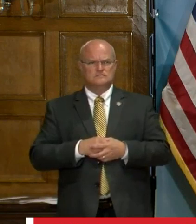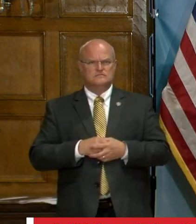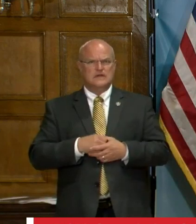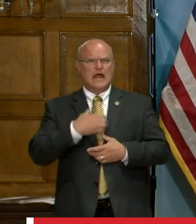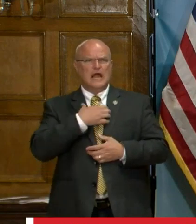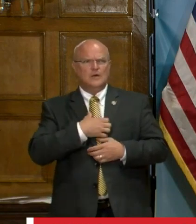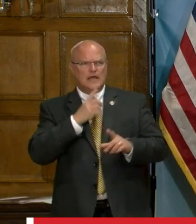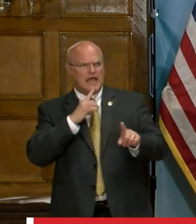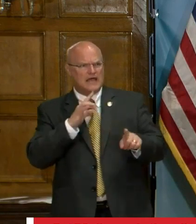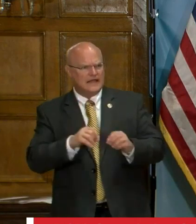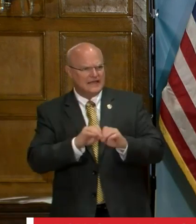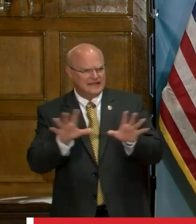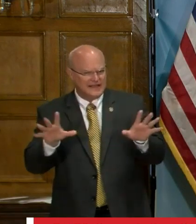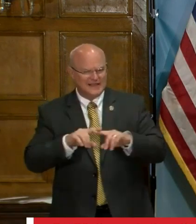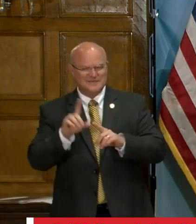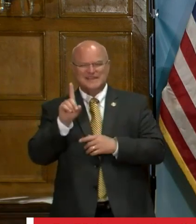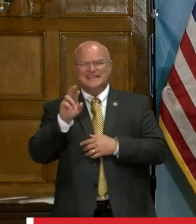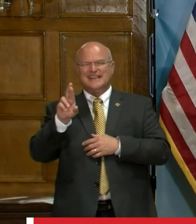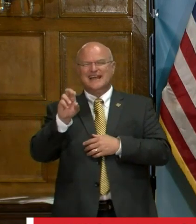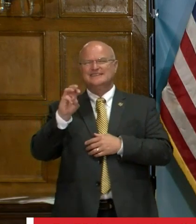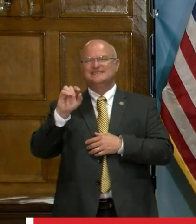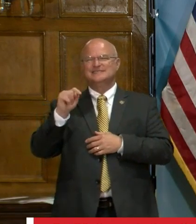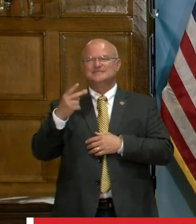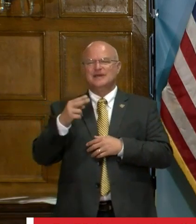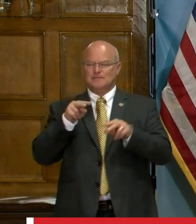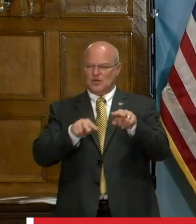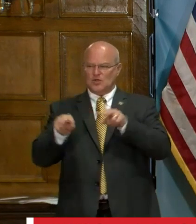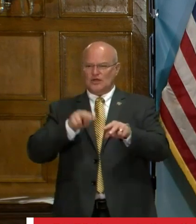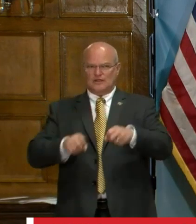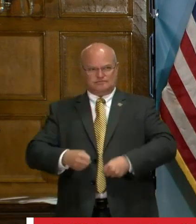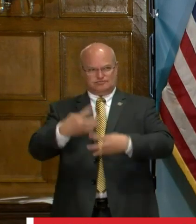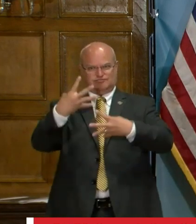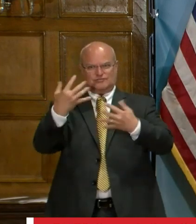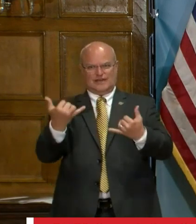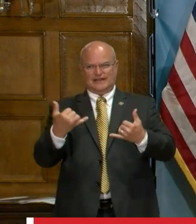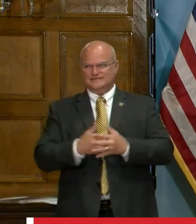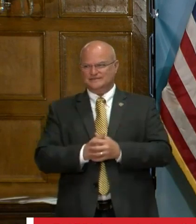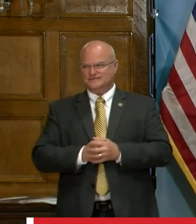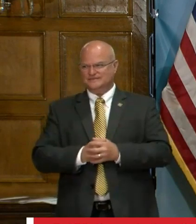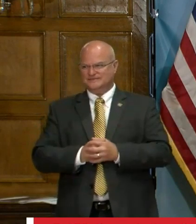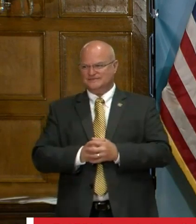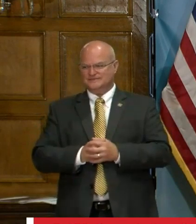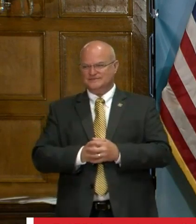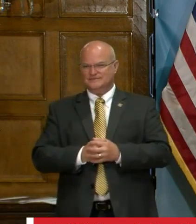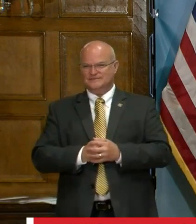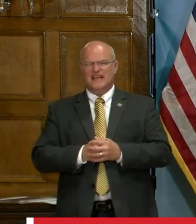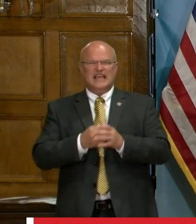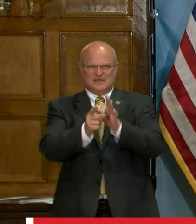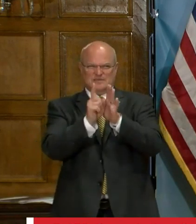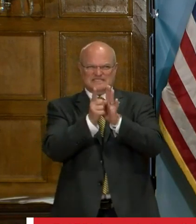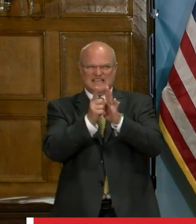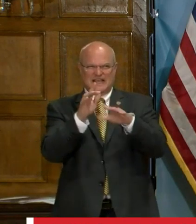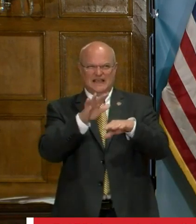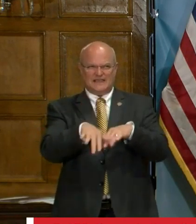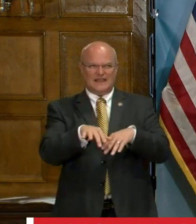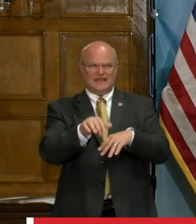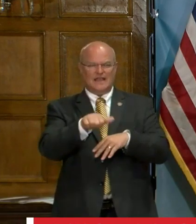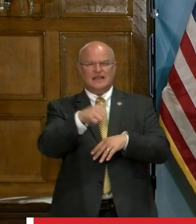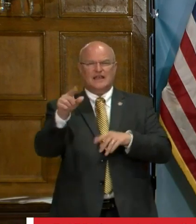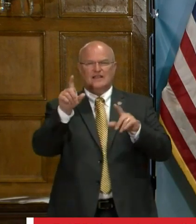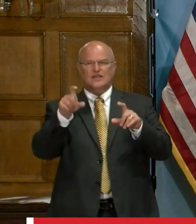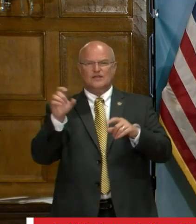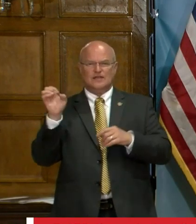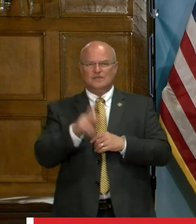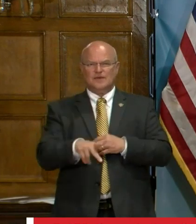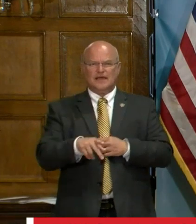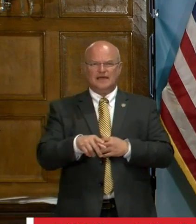I wish I could answer that clearly, but Dr. Smith is going to be looking that up. Is that right? I'll give him a second on that. Let's do another